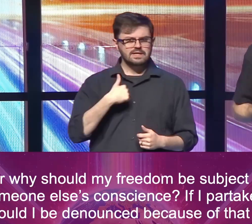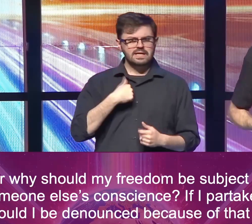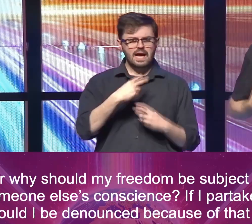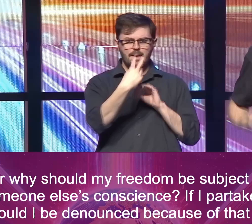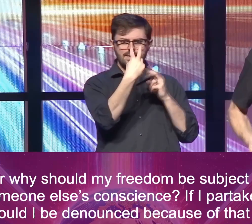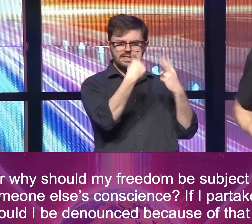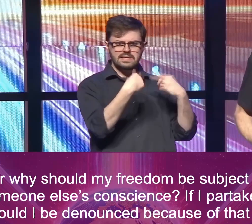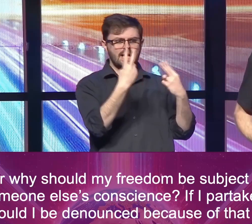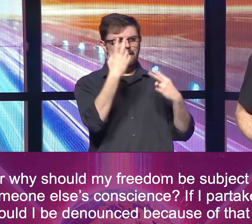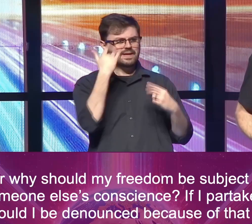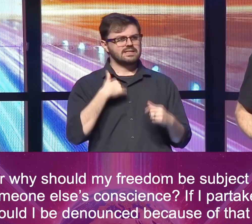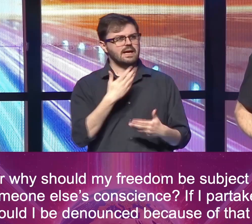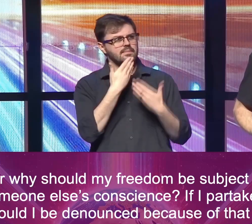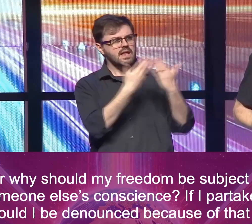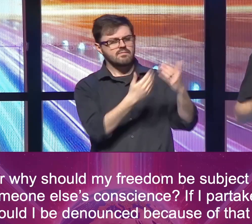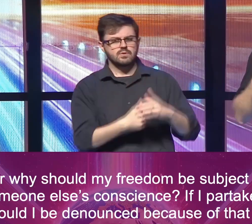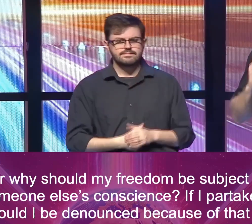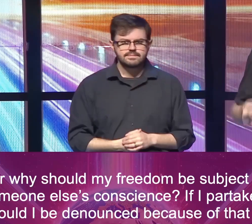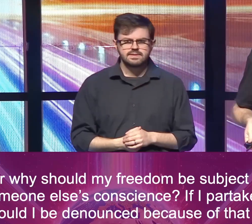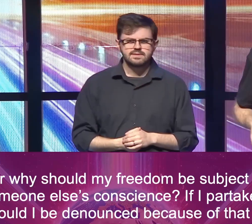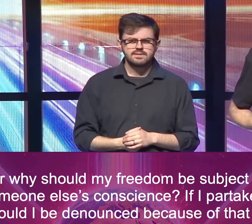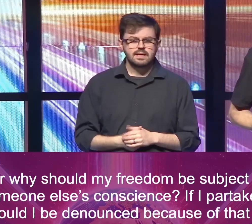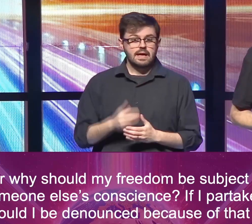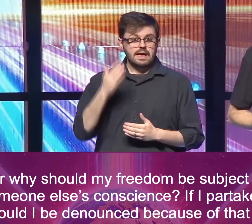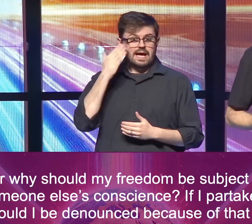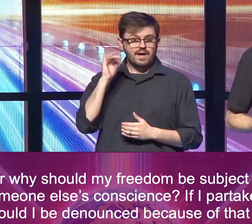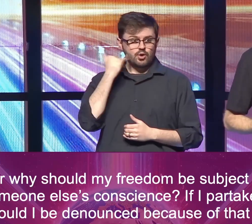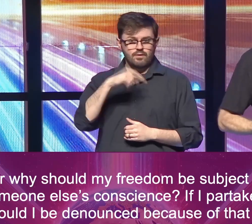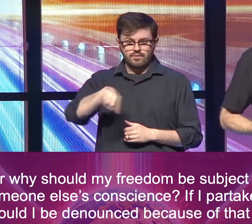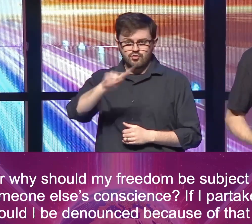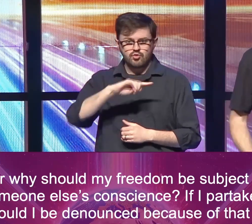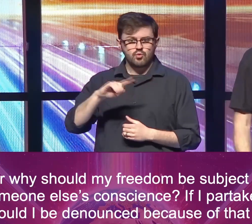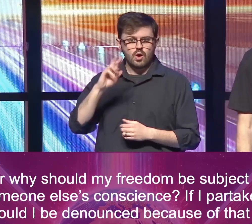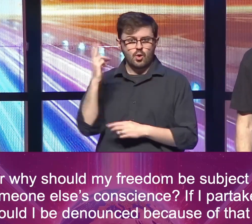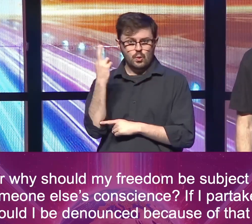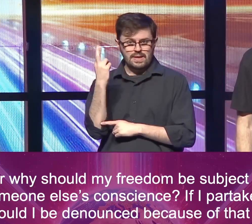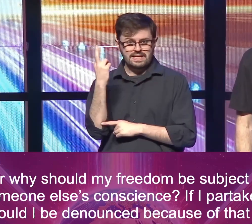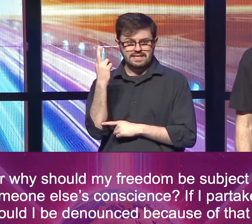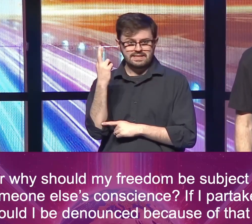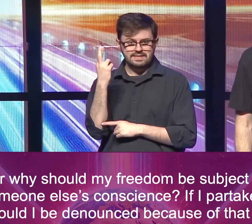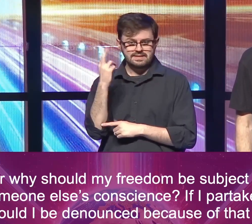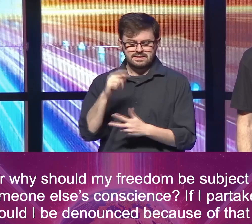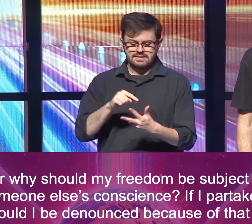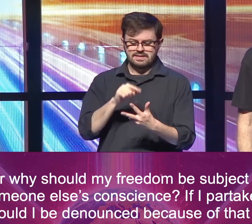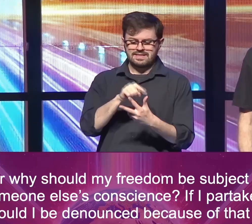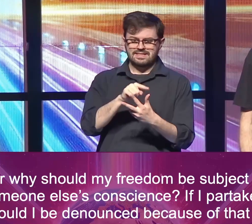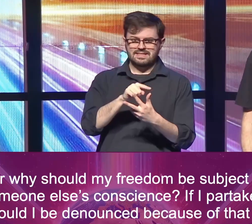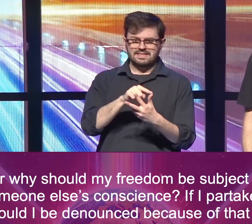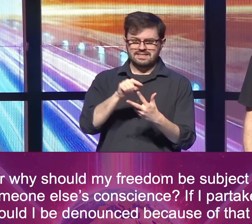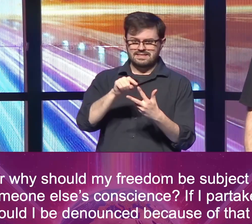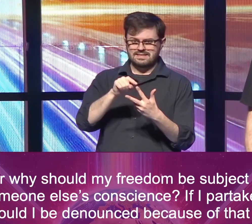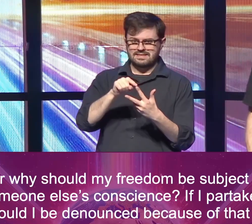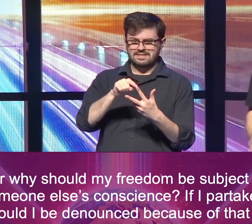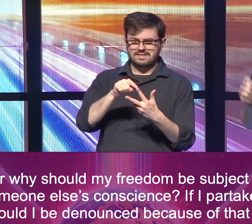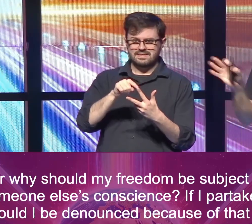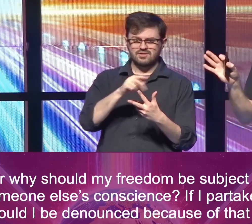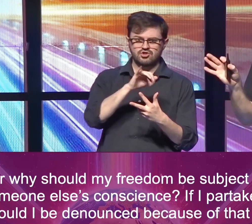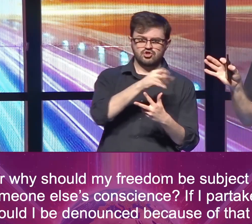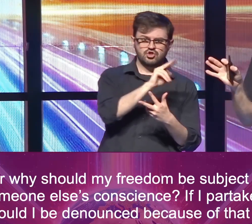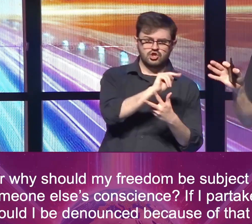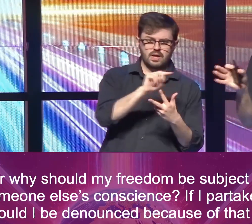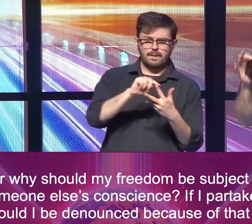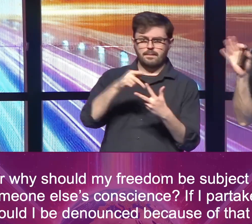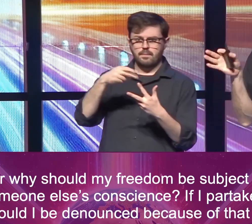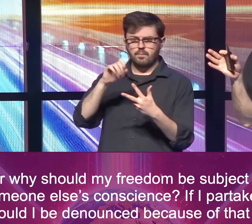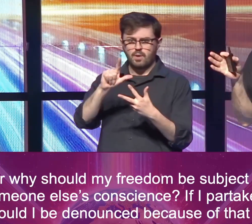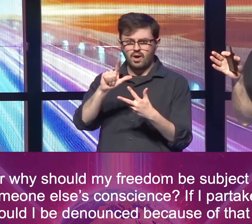which I give thanks? I don't know if you know this or not, but this is a totally different answer than John. Right? Like, same Bible, by